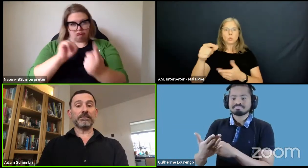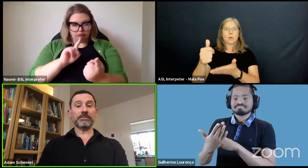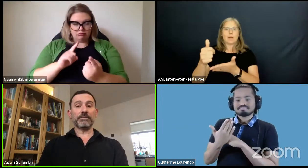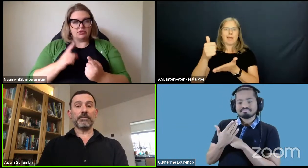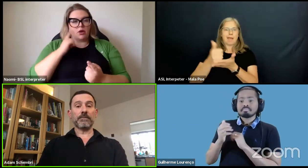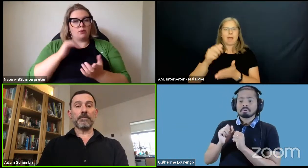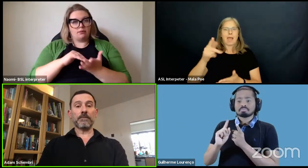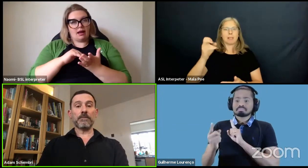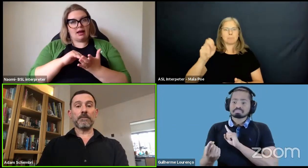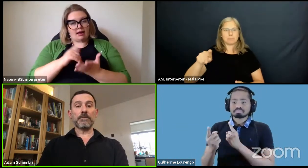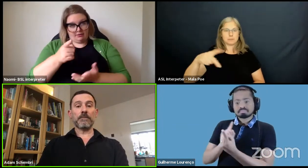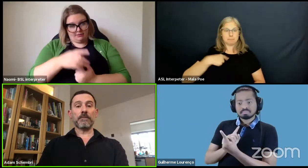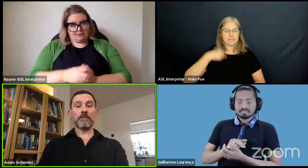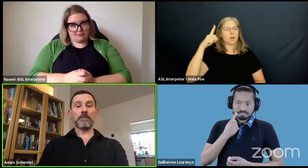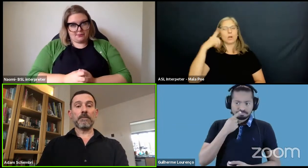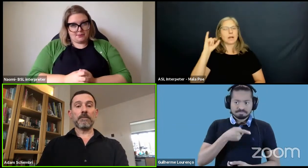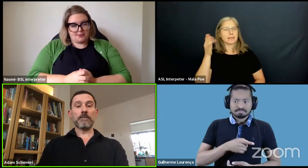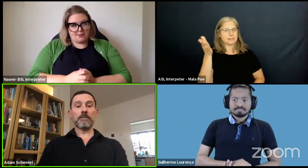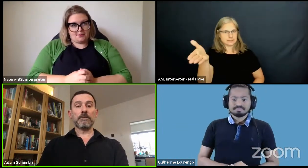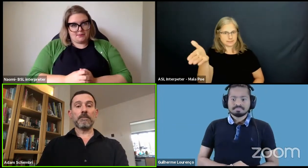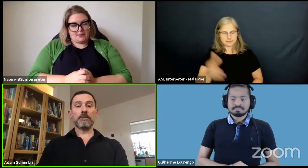this.